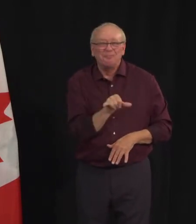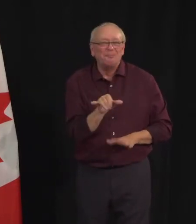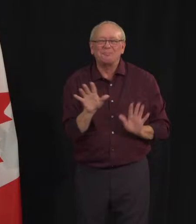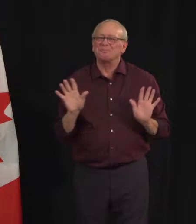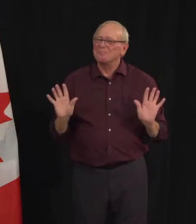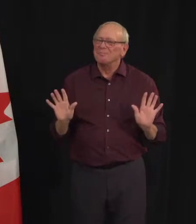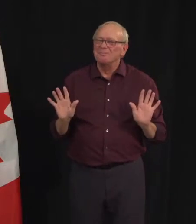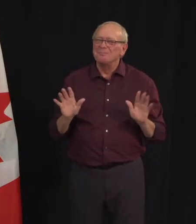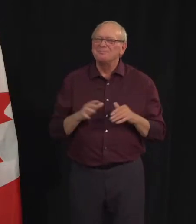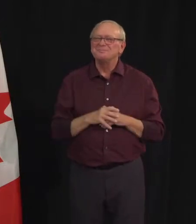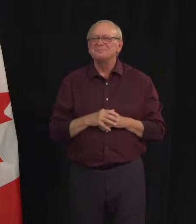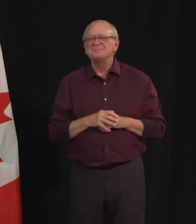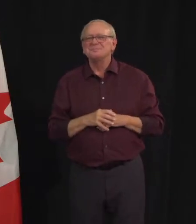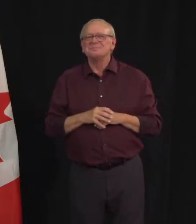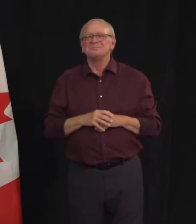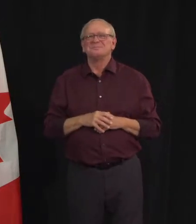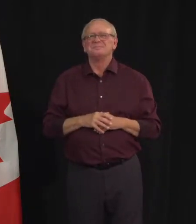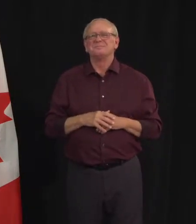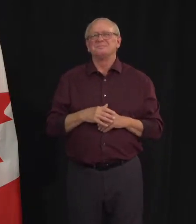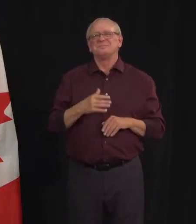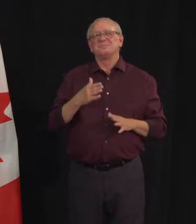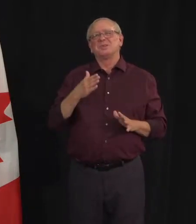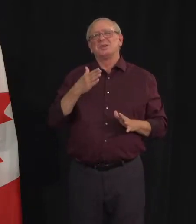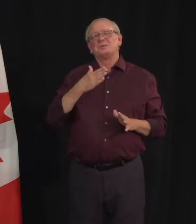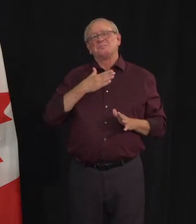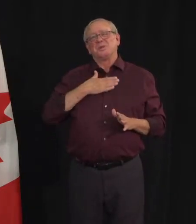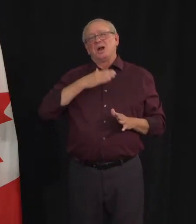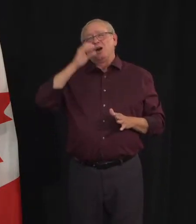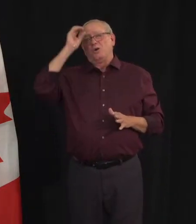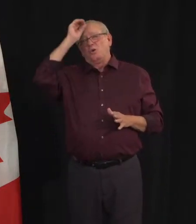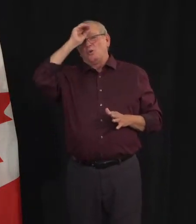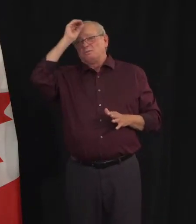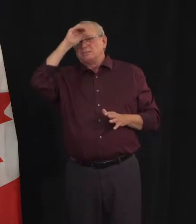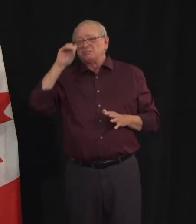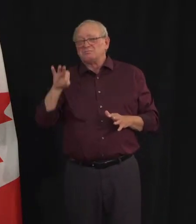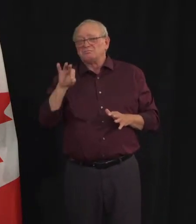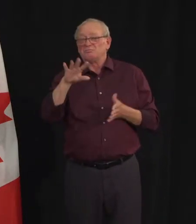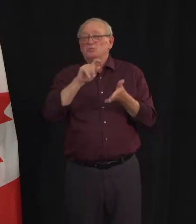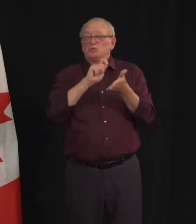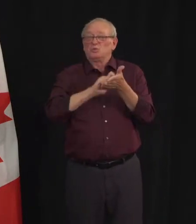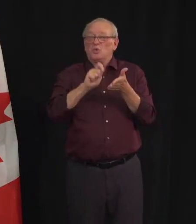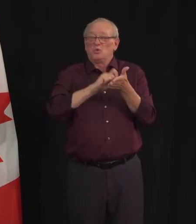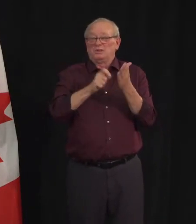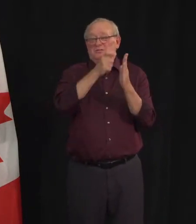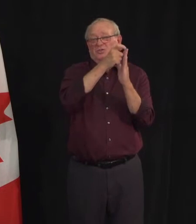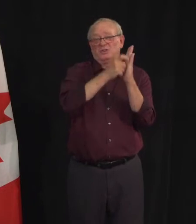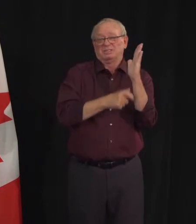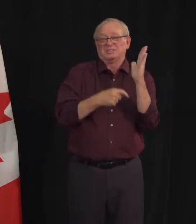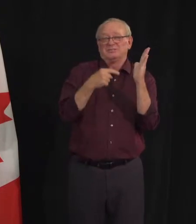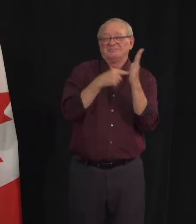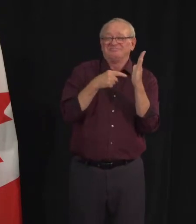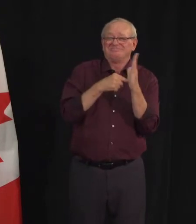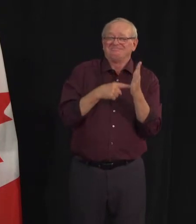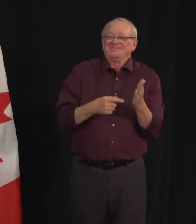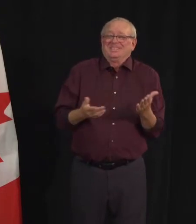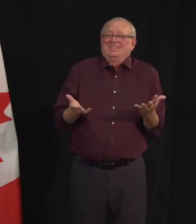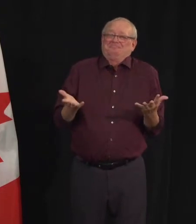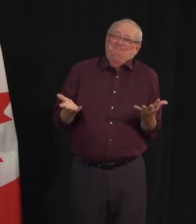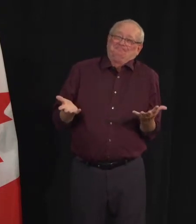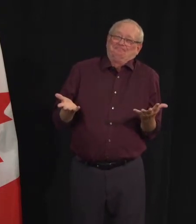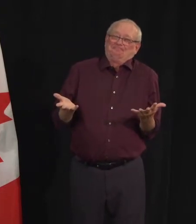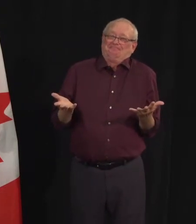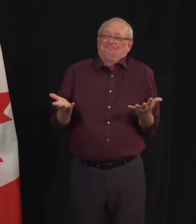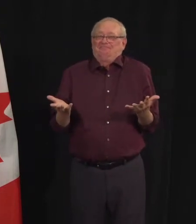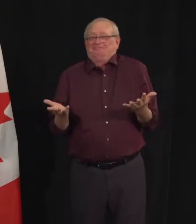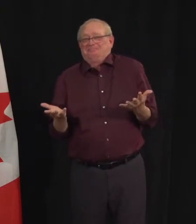my own perspective that the statements that this particular author made were, again, in my interpretation of the more